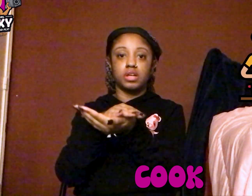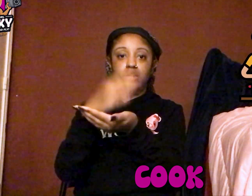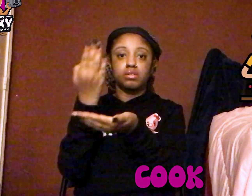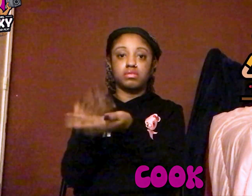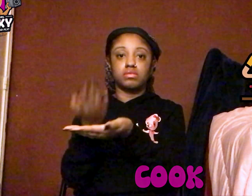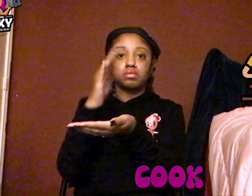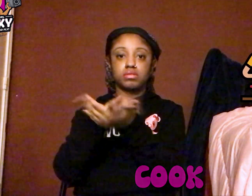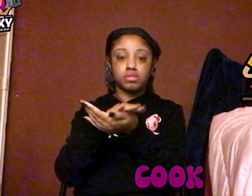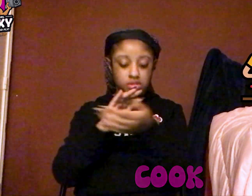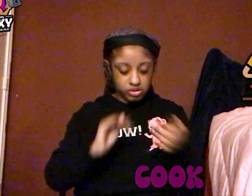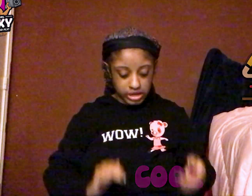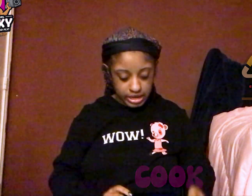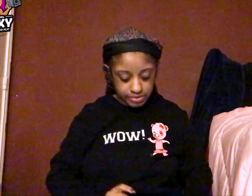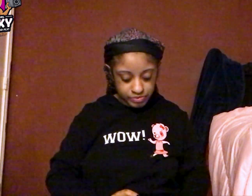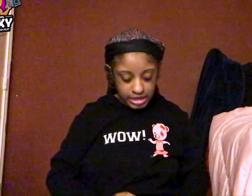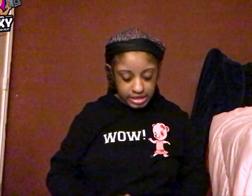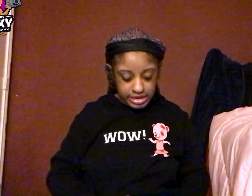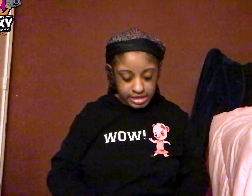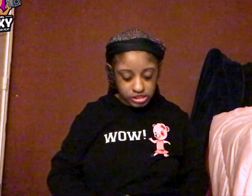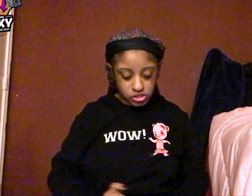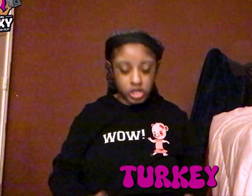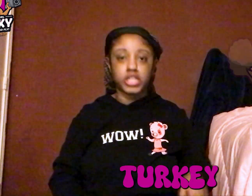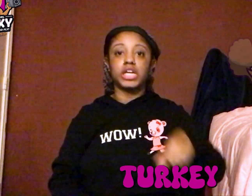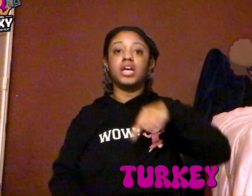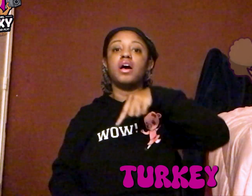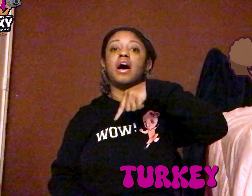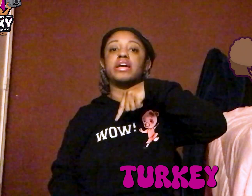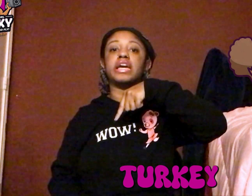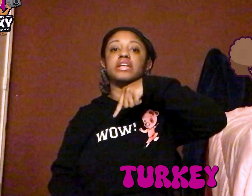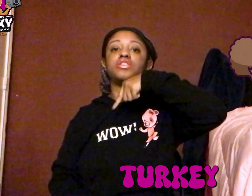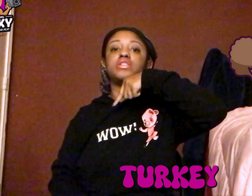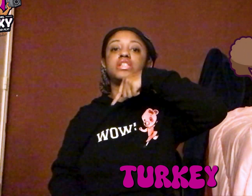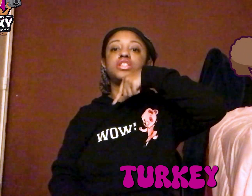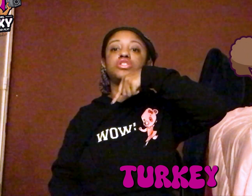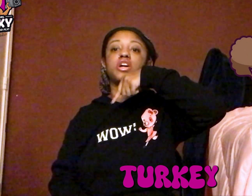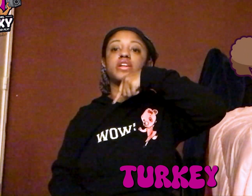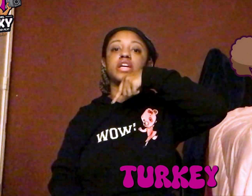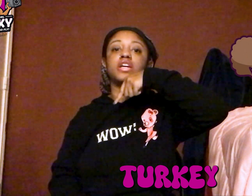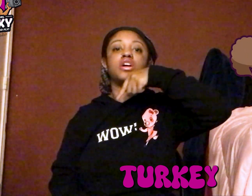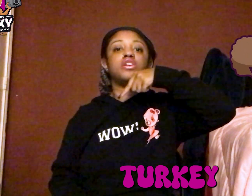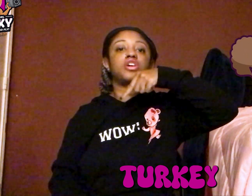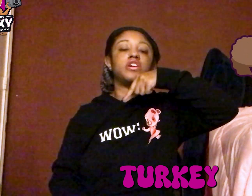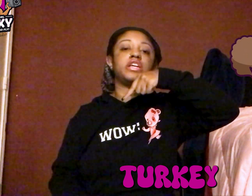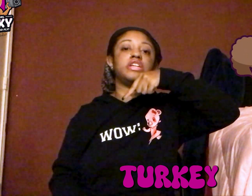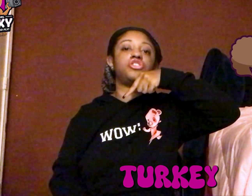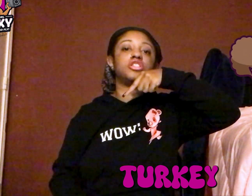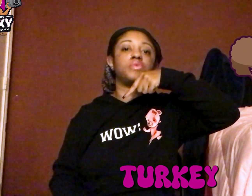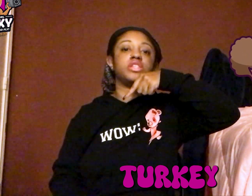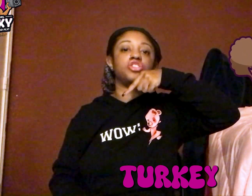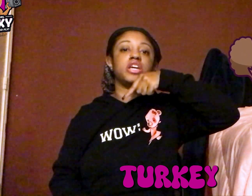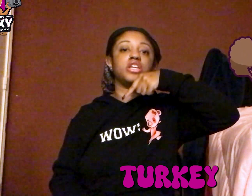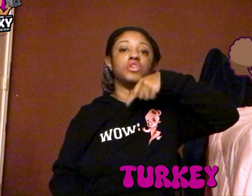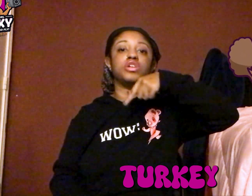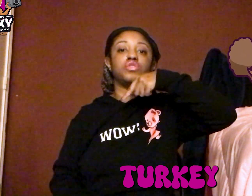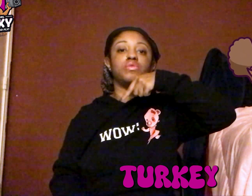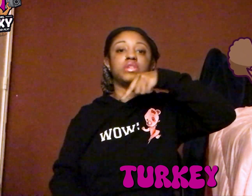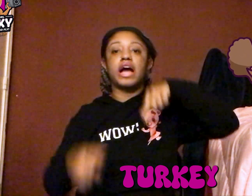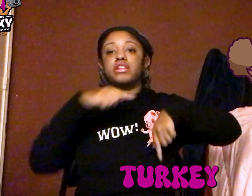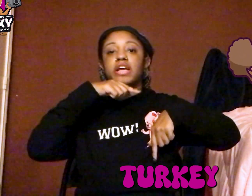Cook. Okay. Next is turkey. Again, so this is turkey. Turkey is just with the chin. You can do it with either